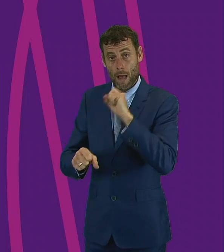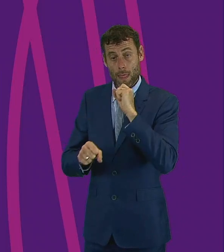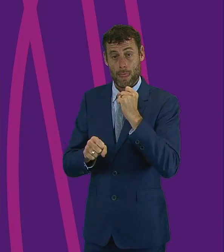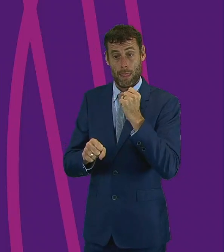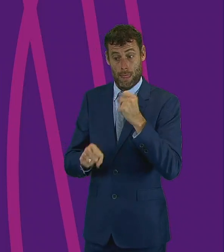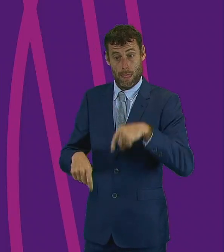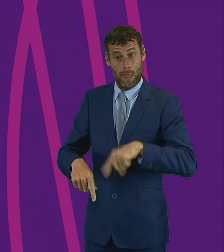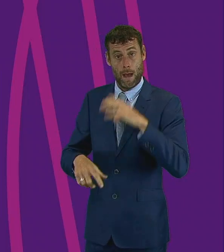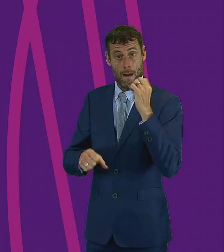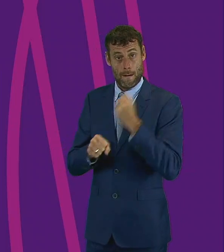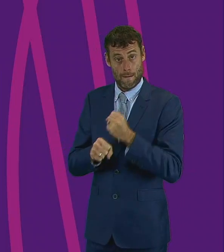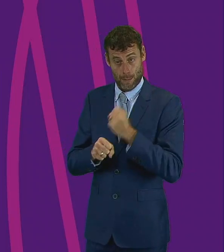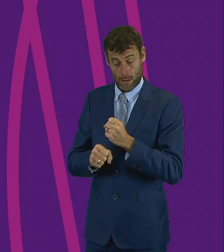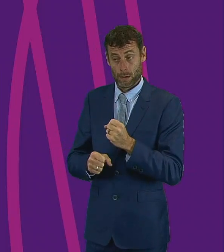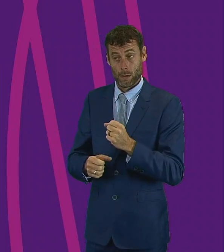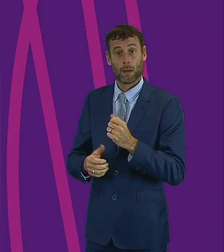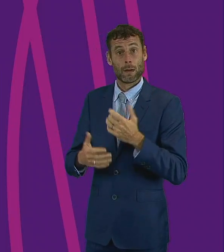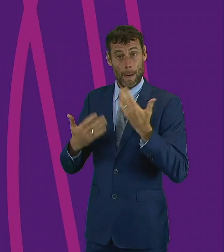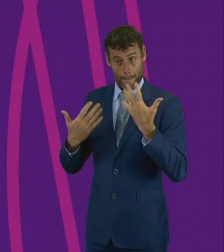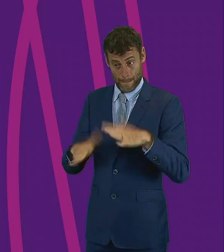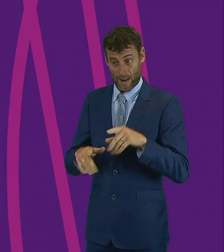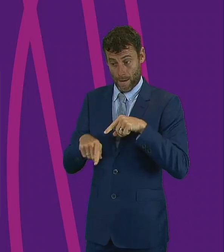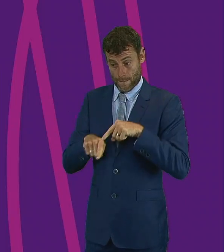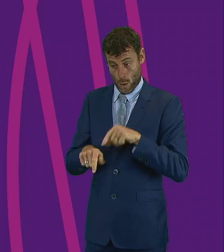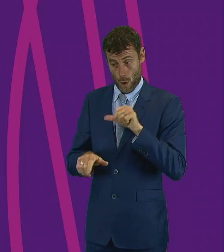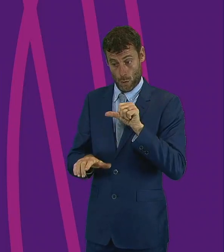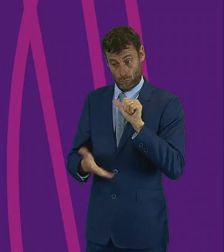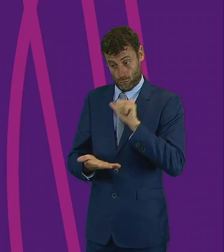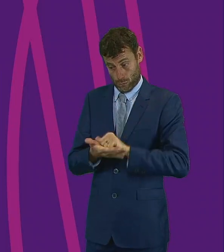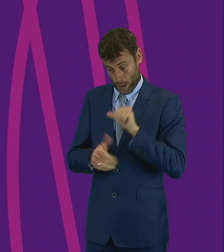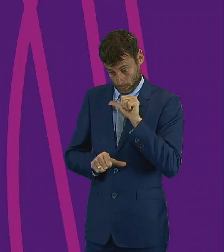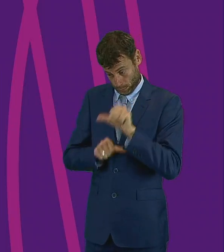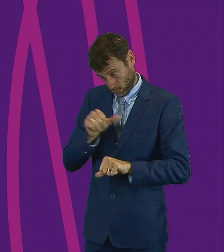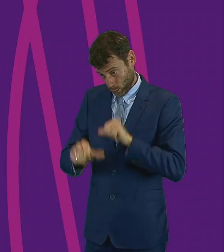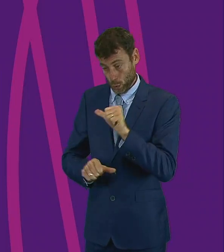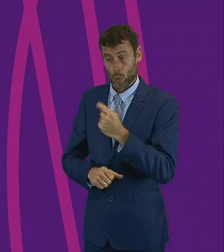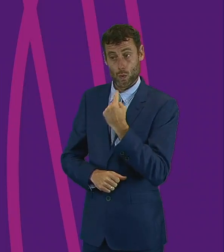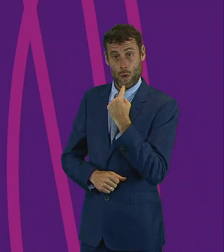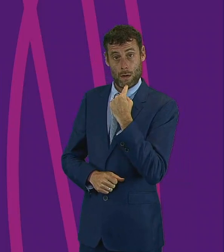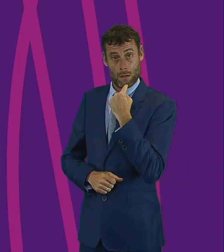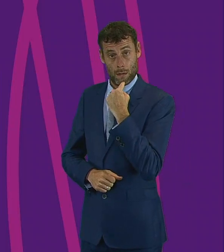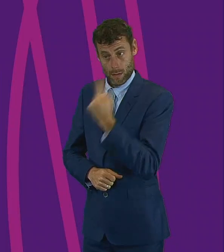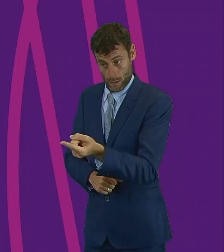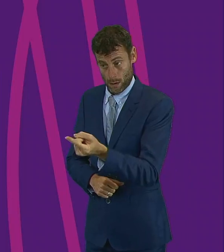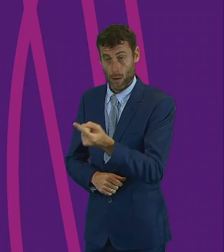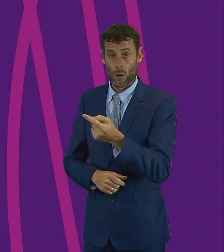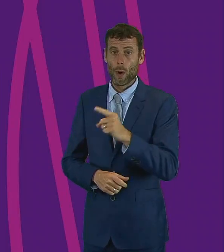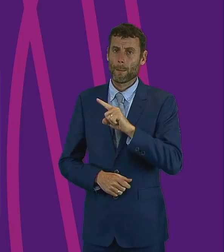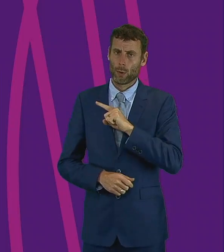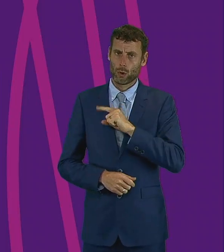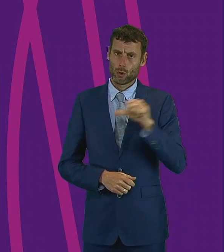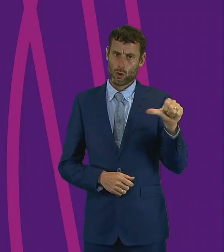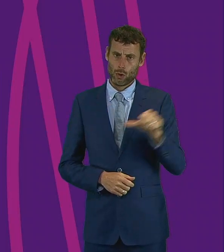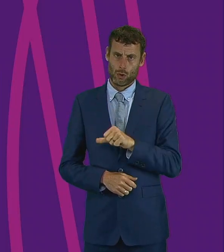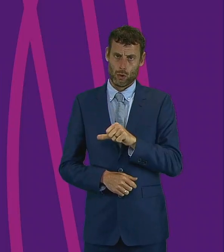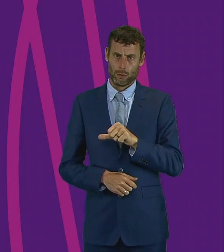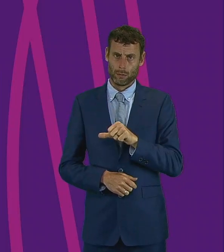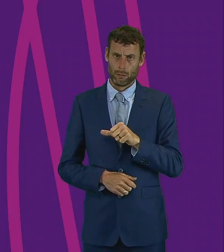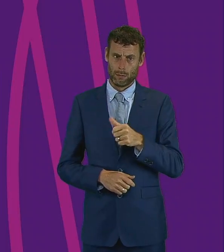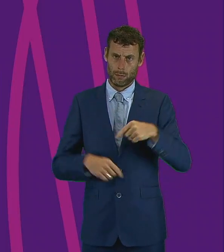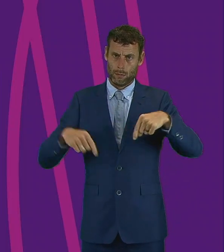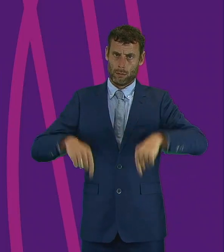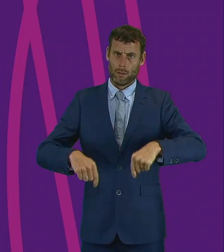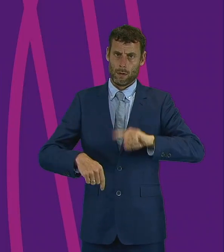these regulations to impose these restrictions before Parliament, because I want to know that the proper procedures have been